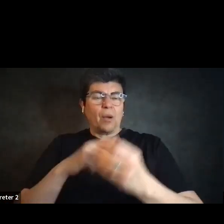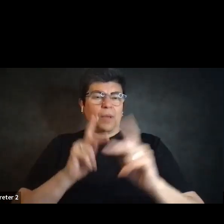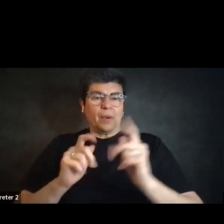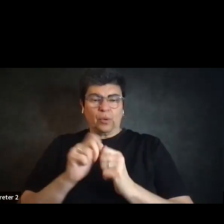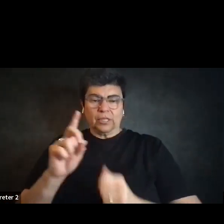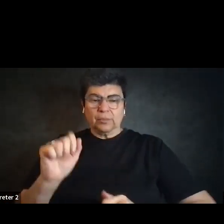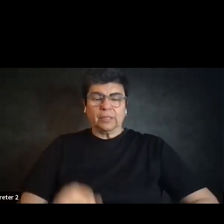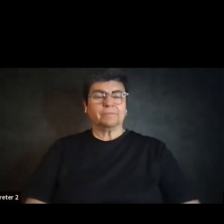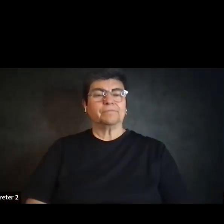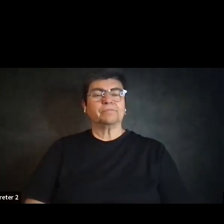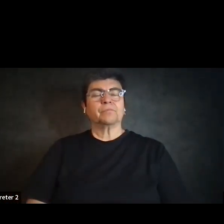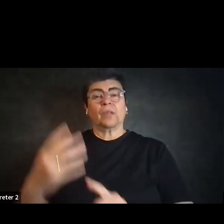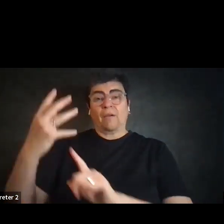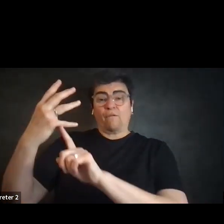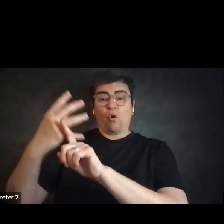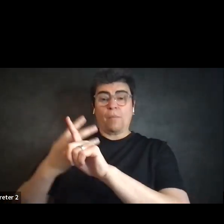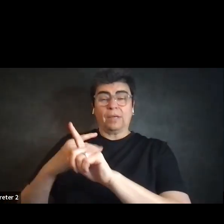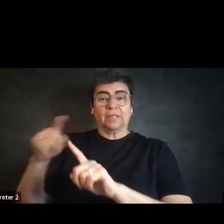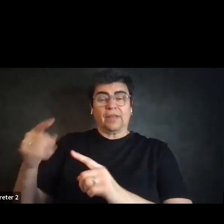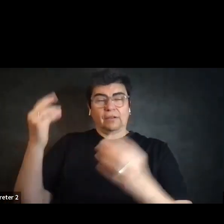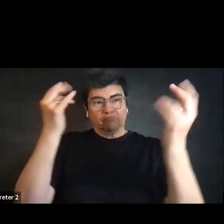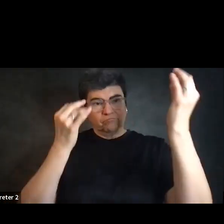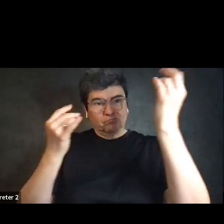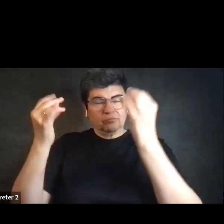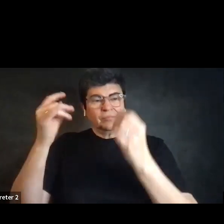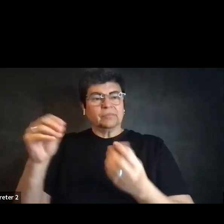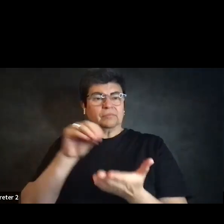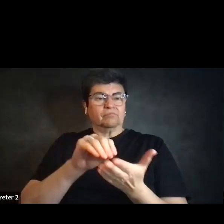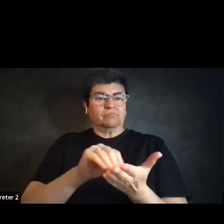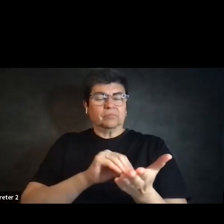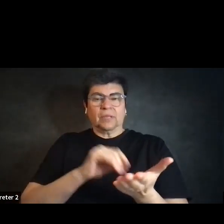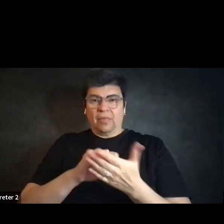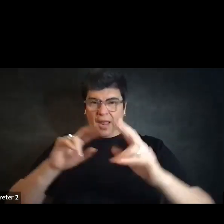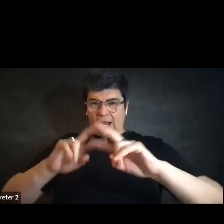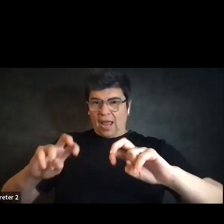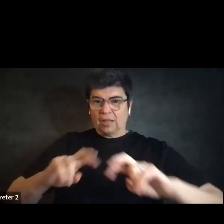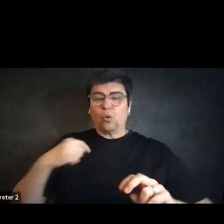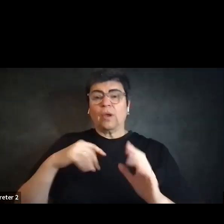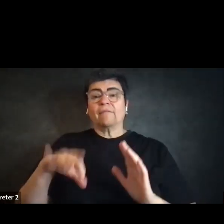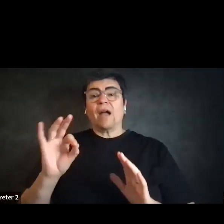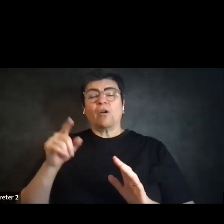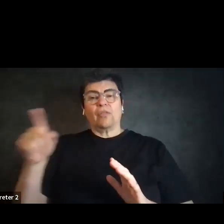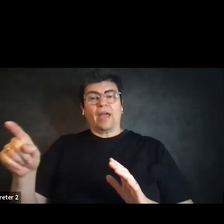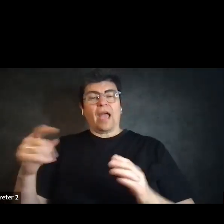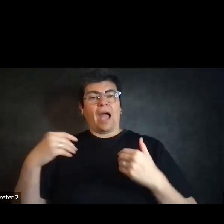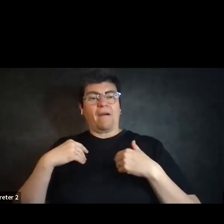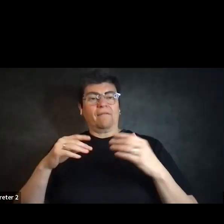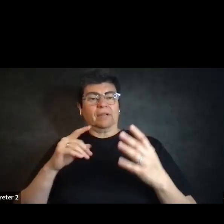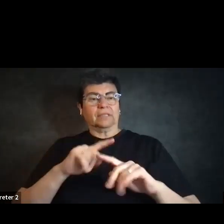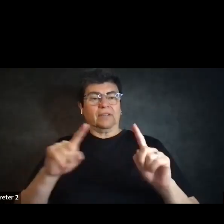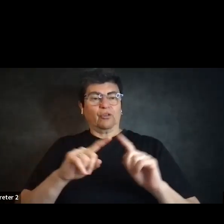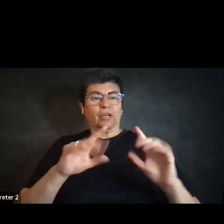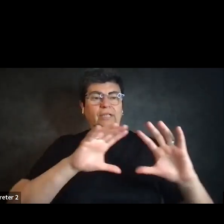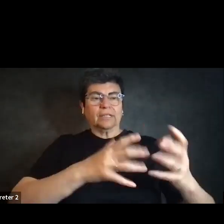And after 4 months, the reflections, when we analyzed them through deductive analysis, we found that they were falling into these different